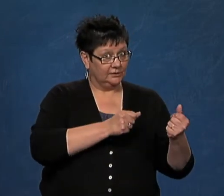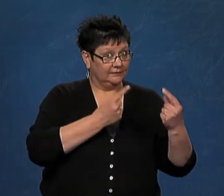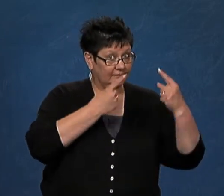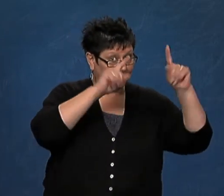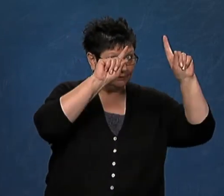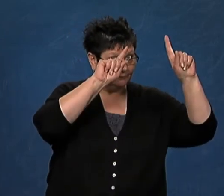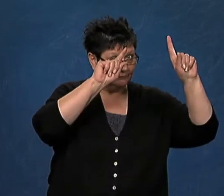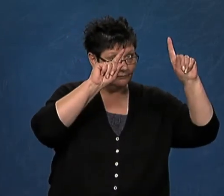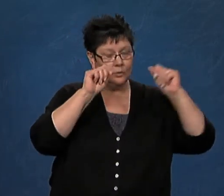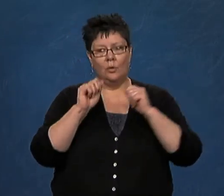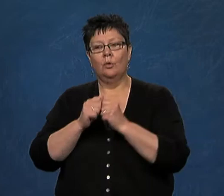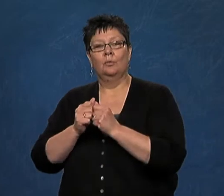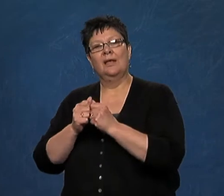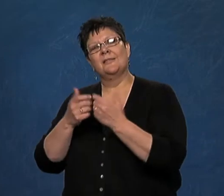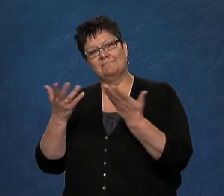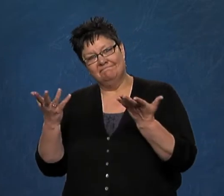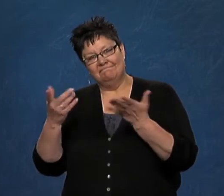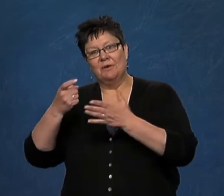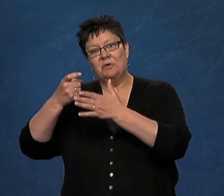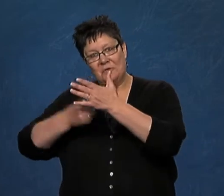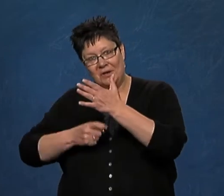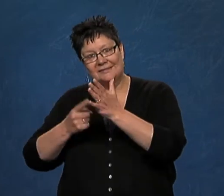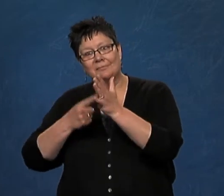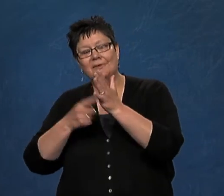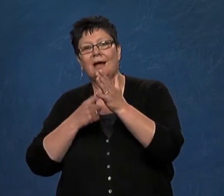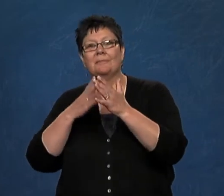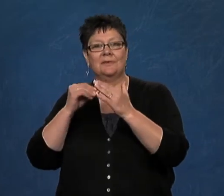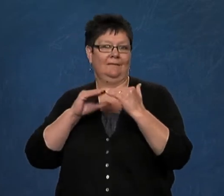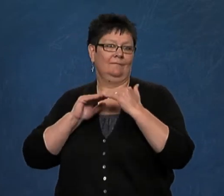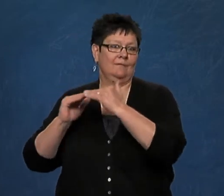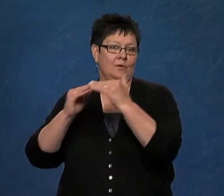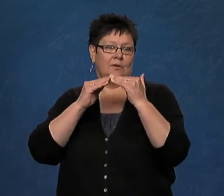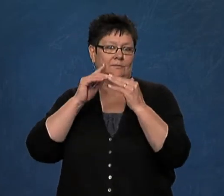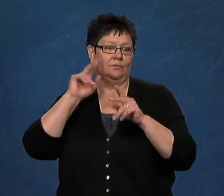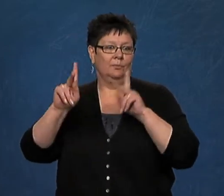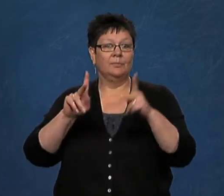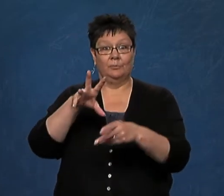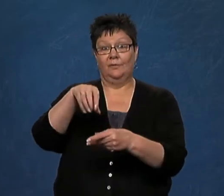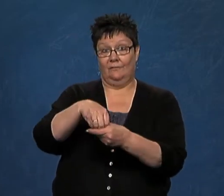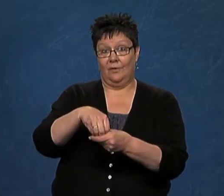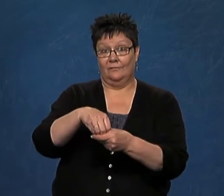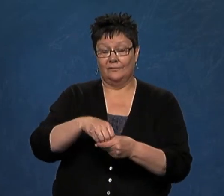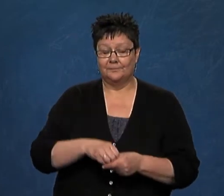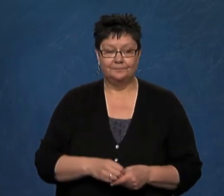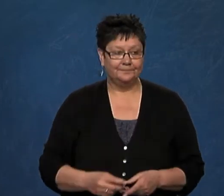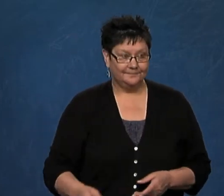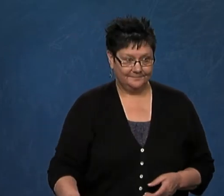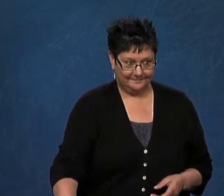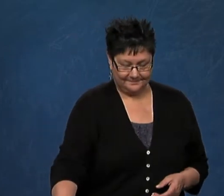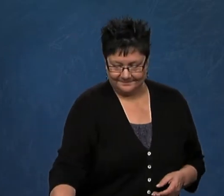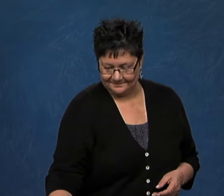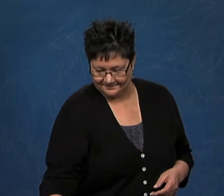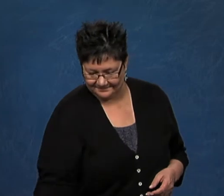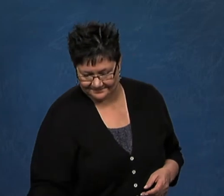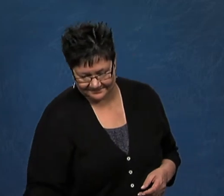You have to balance what's more efficient and effective versus cost, and whatever is fair for individuals